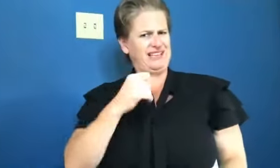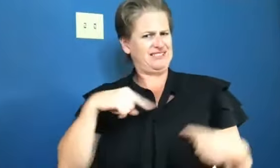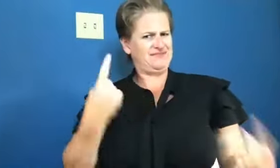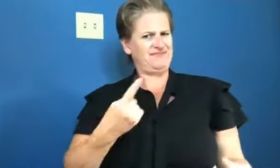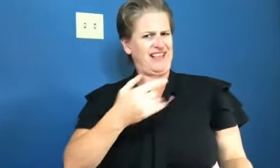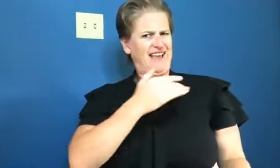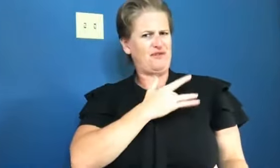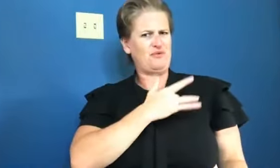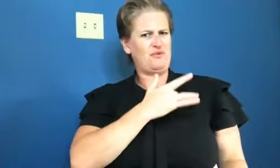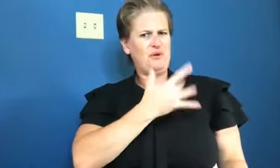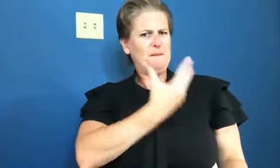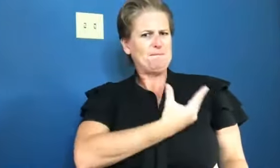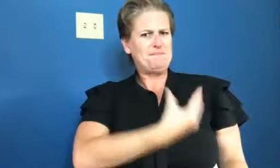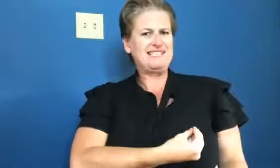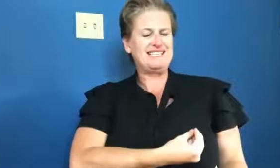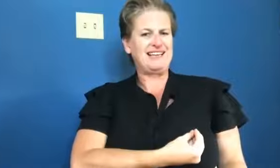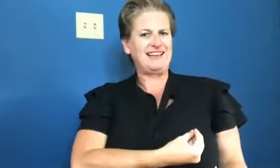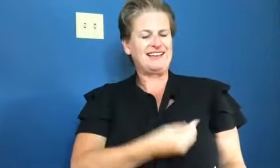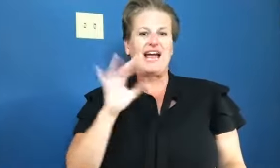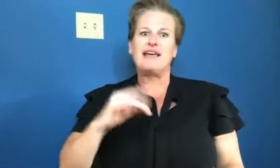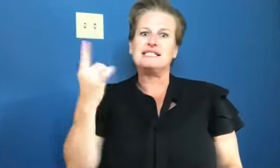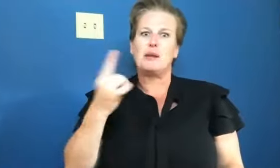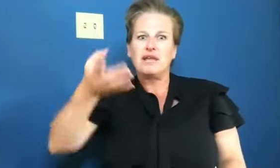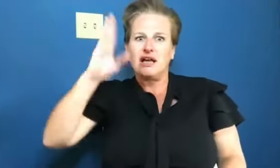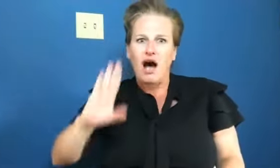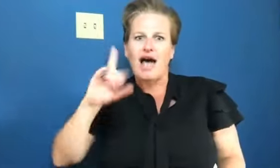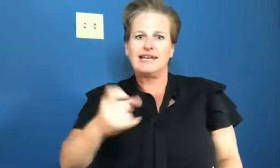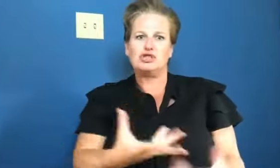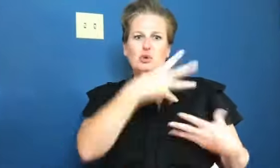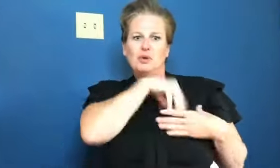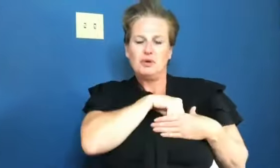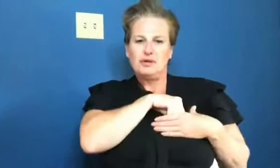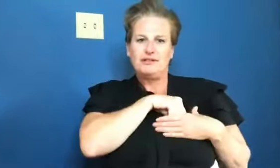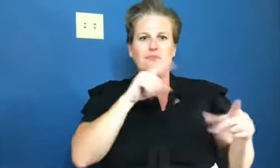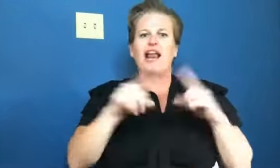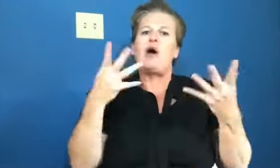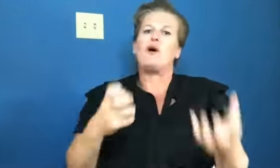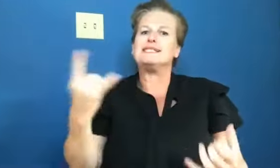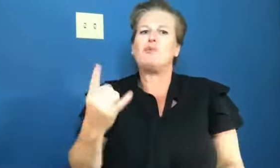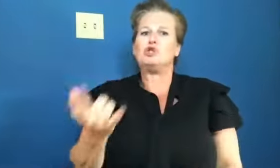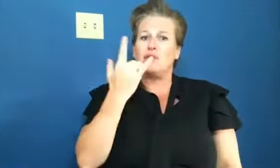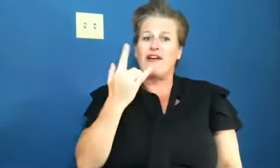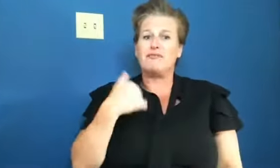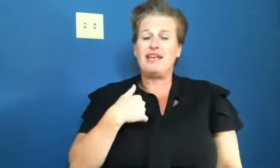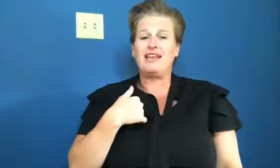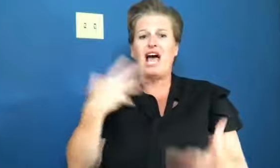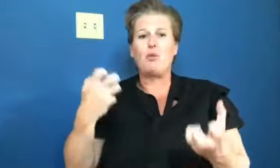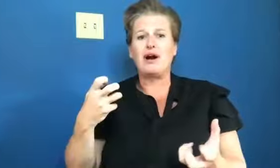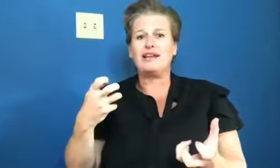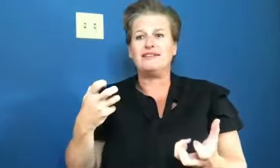which I could be loved and not invisible. And so the last choice I had was abortion, and that was the only choice I could